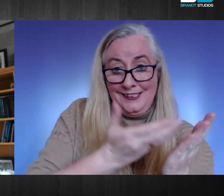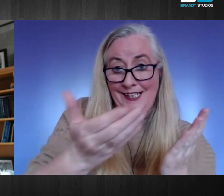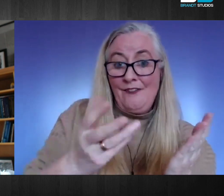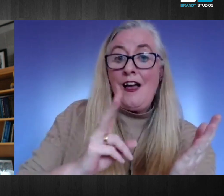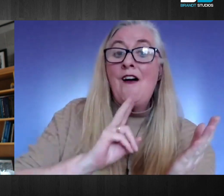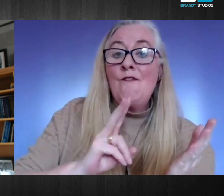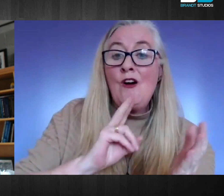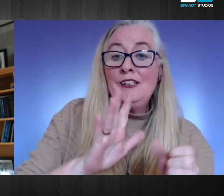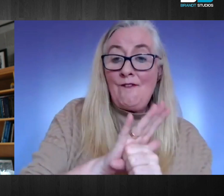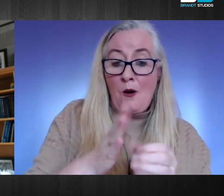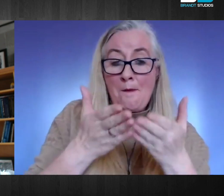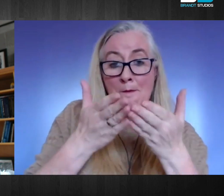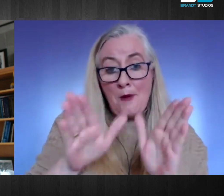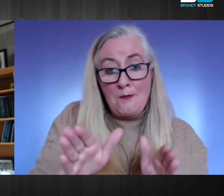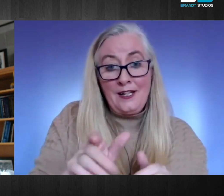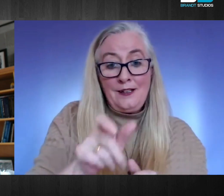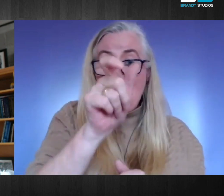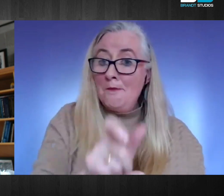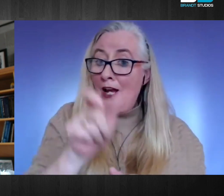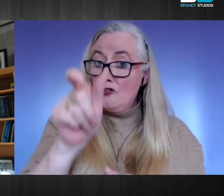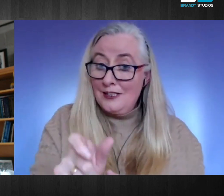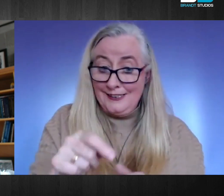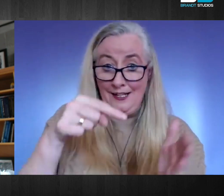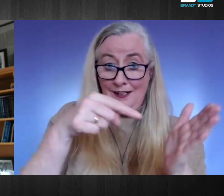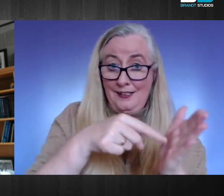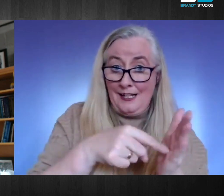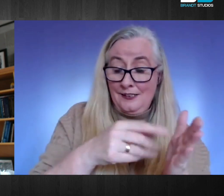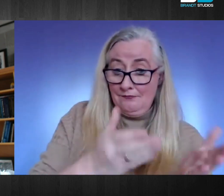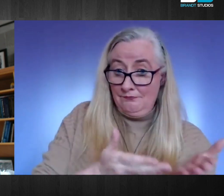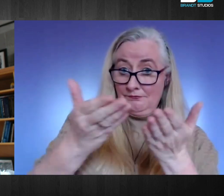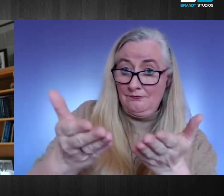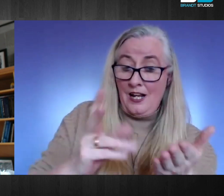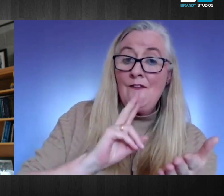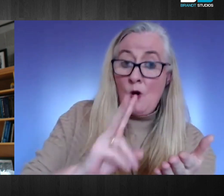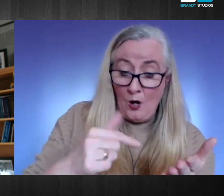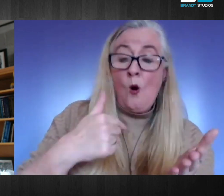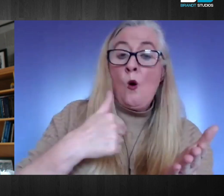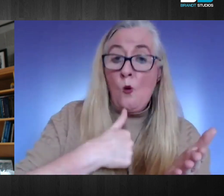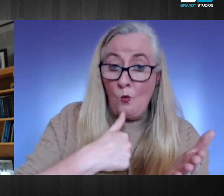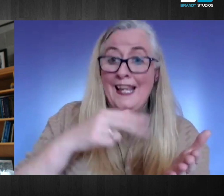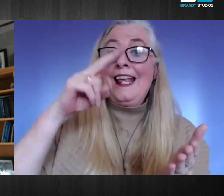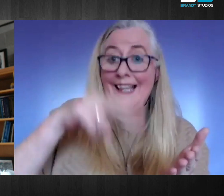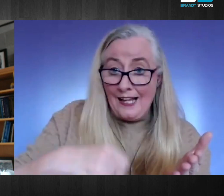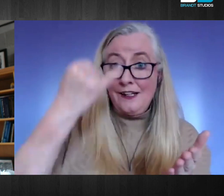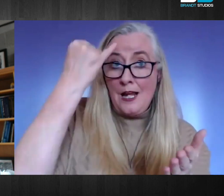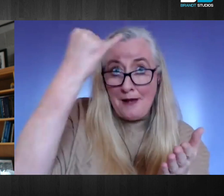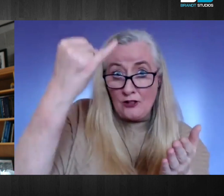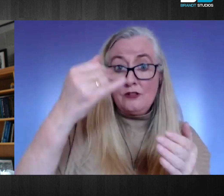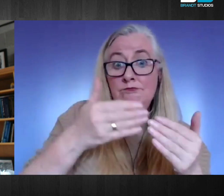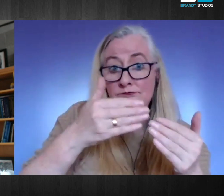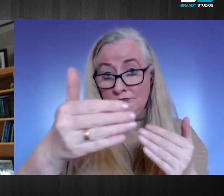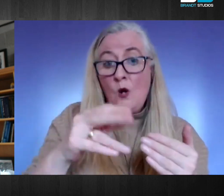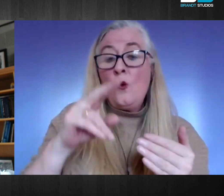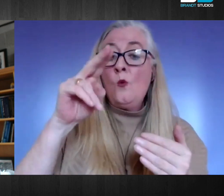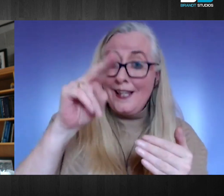be available is something that we can imagine and that we can potentially incorporate. And I'm